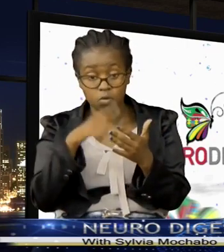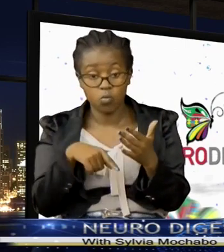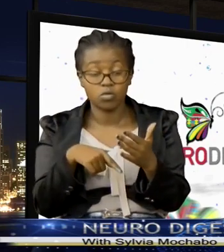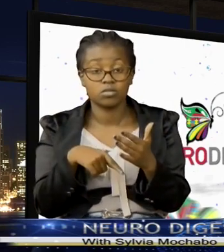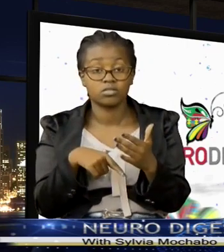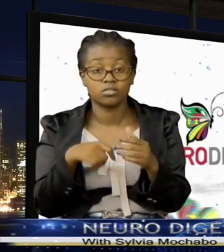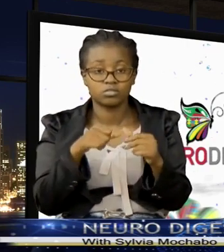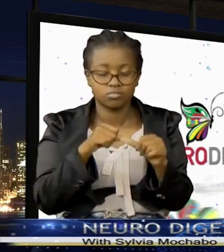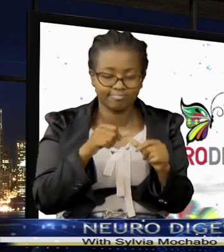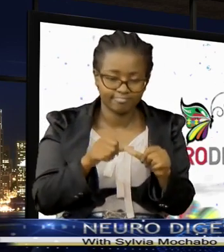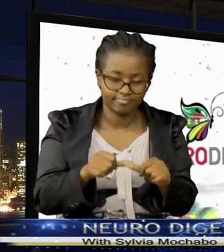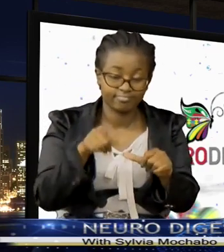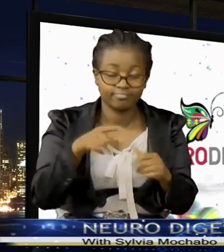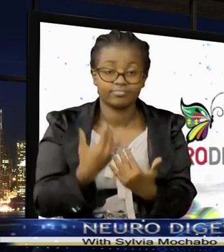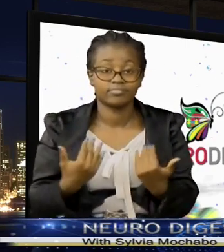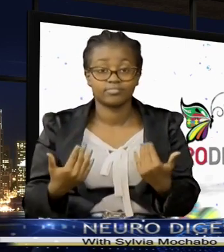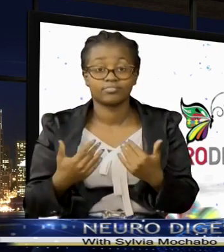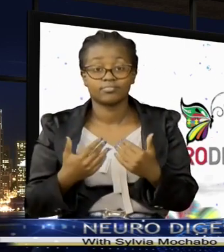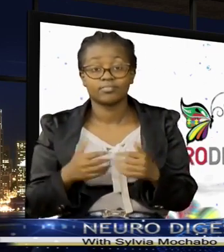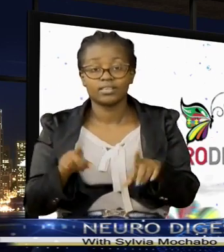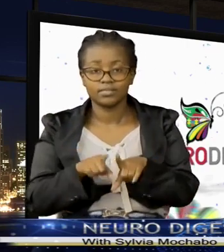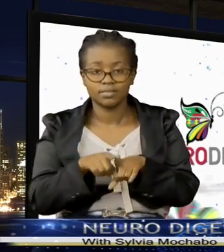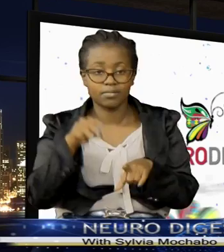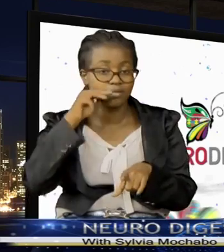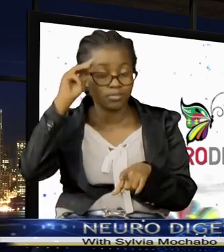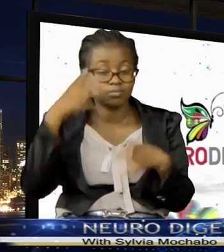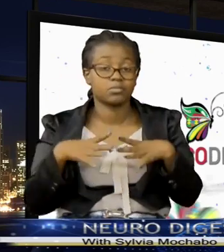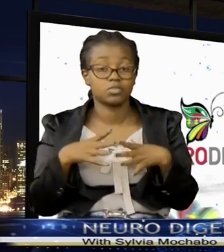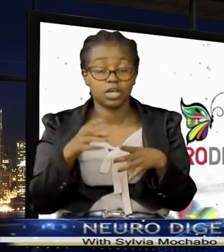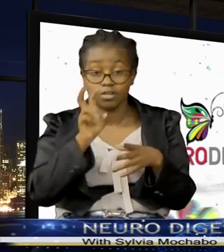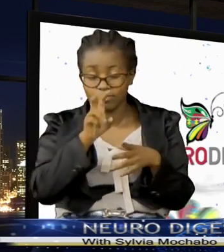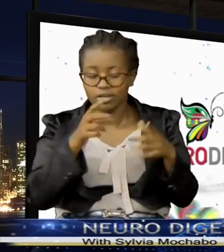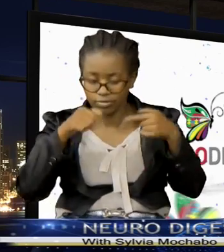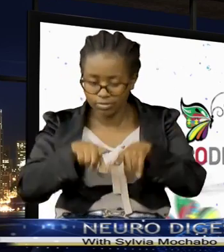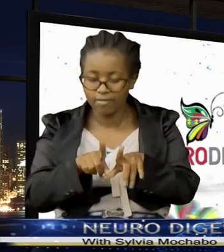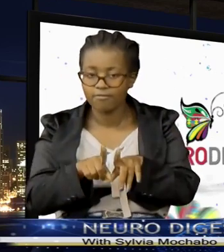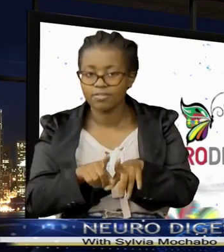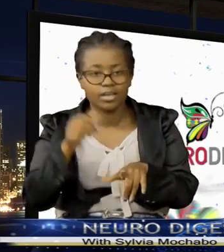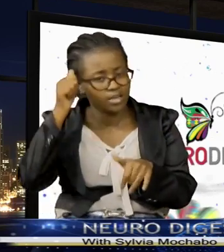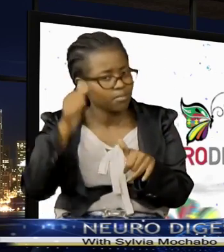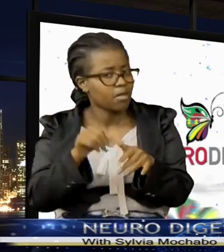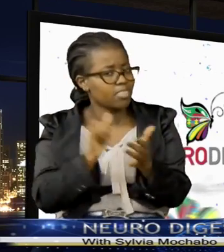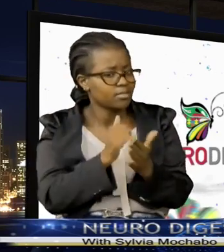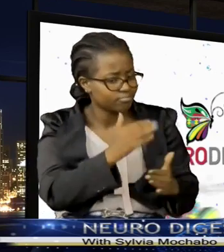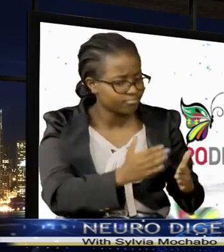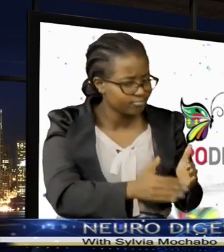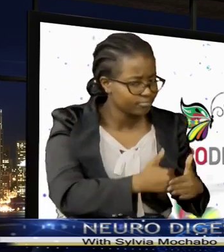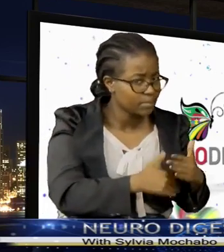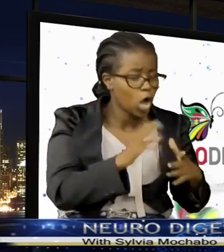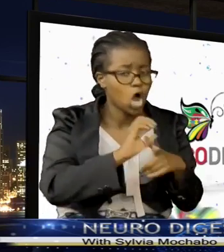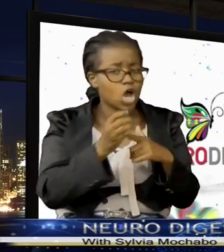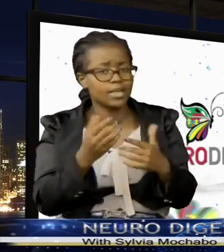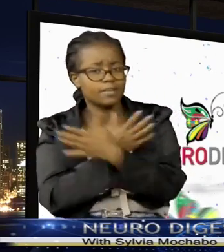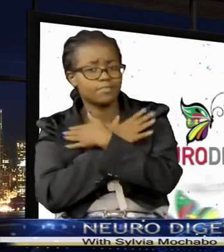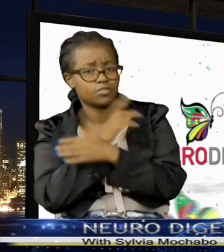is actually going on with these children and even adults, you can look at yourself, you can remember that neighbor or that friend that you